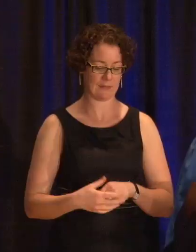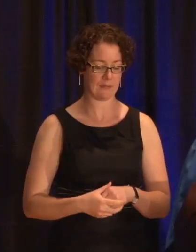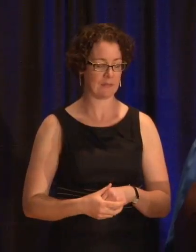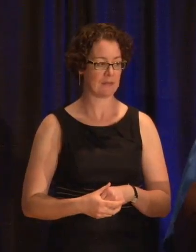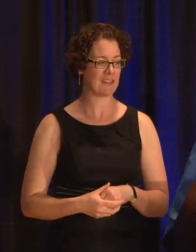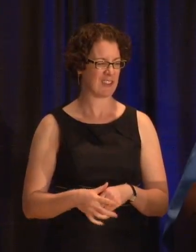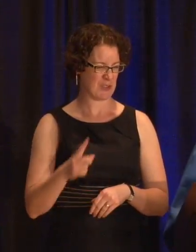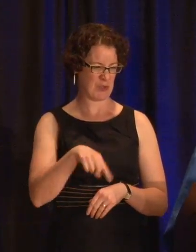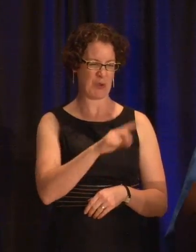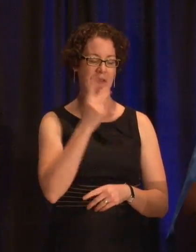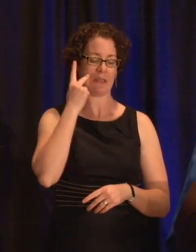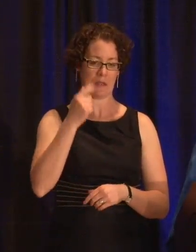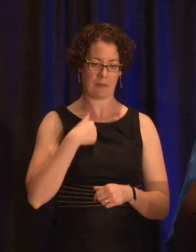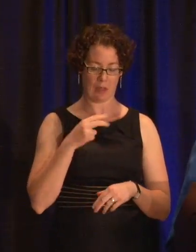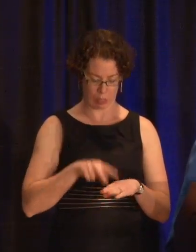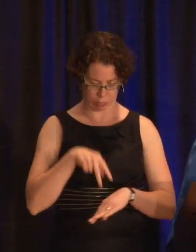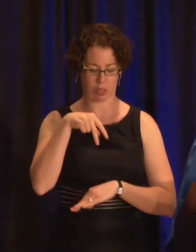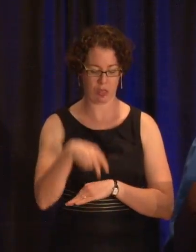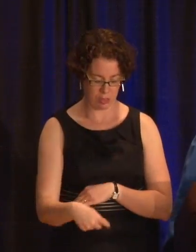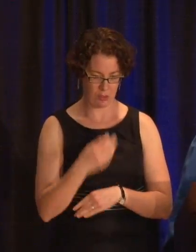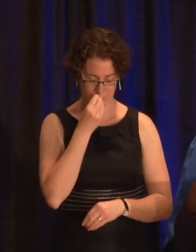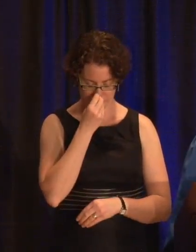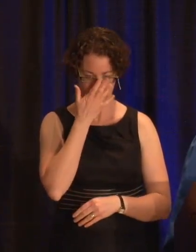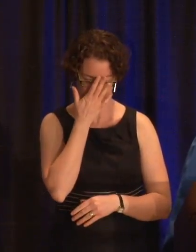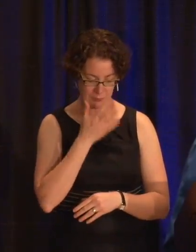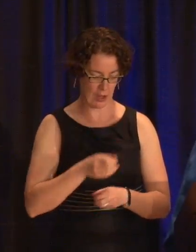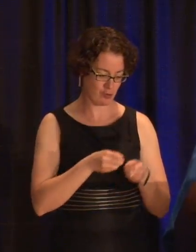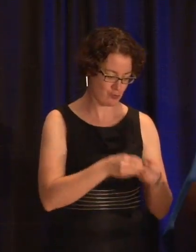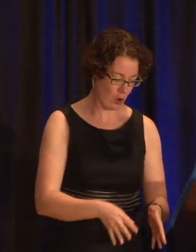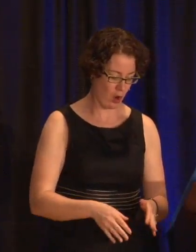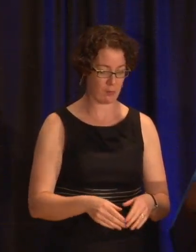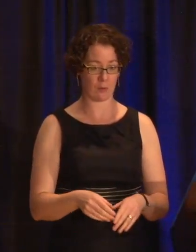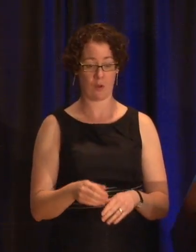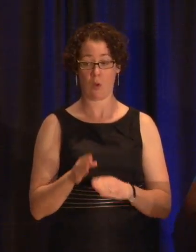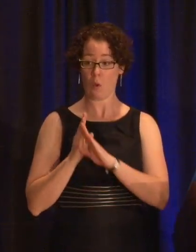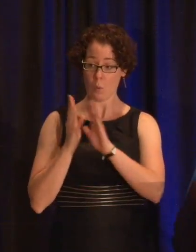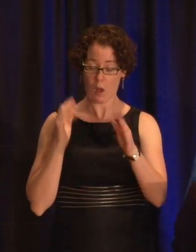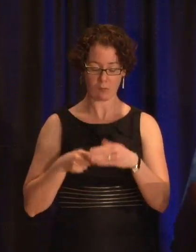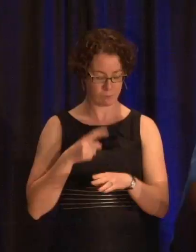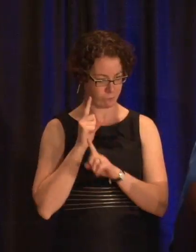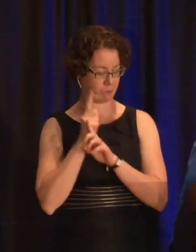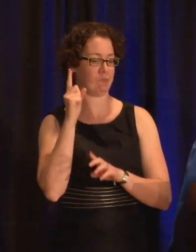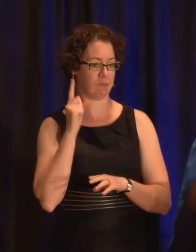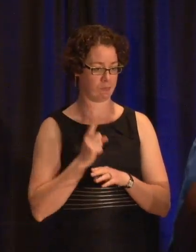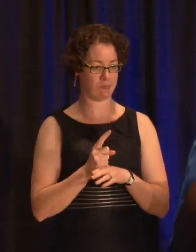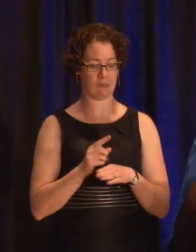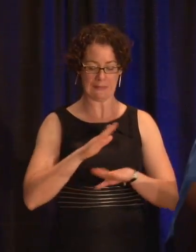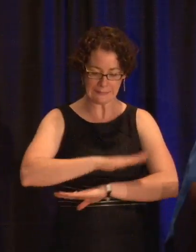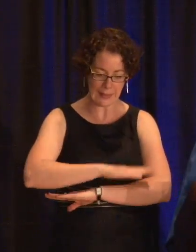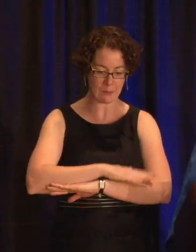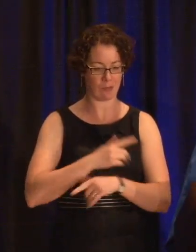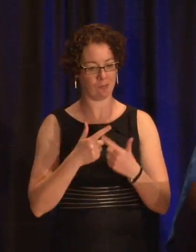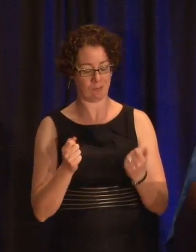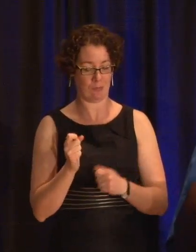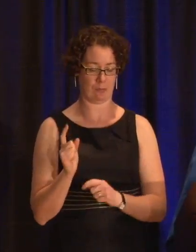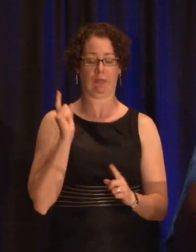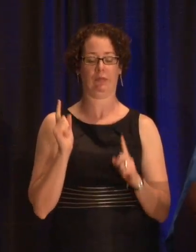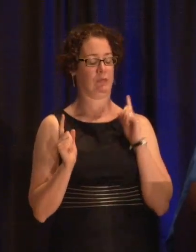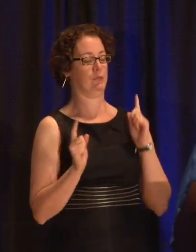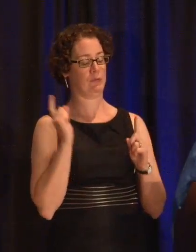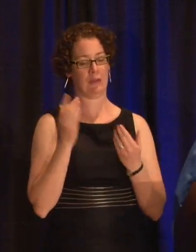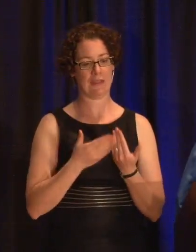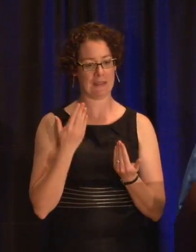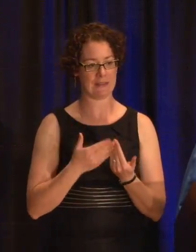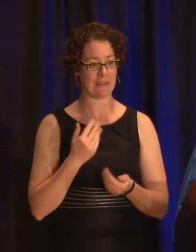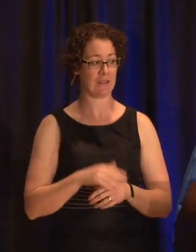Many of you have seen me trip over my own feet, drop things, or walk into walls, rails, tables, etc.